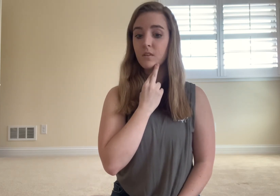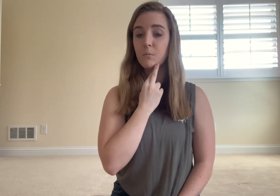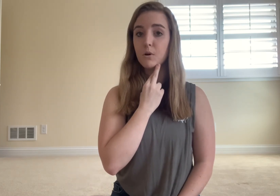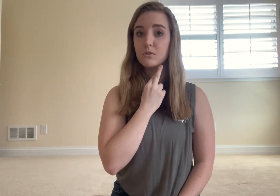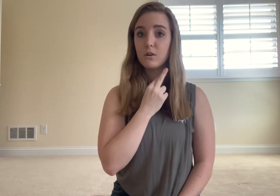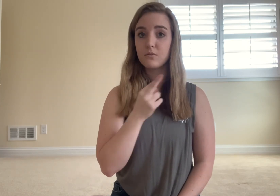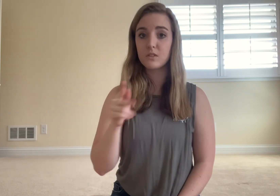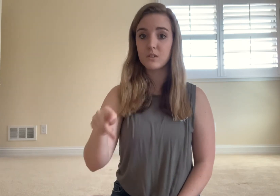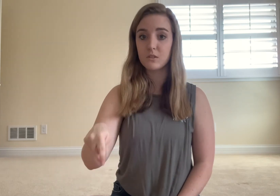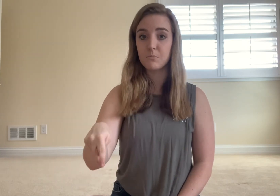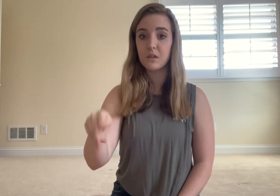post office is P-O,